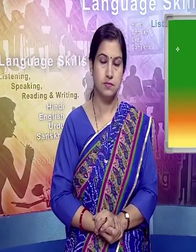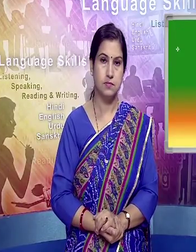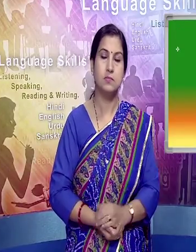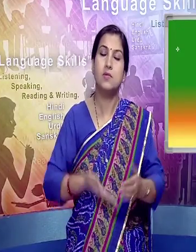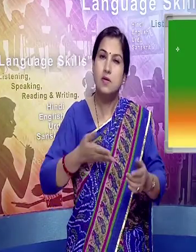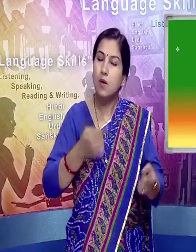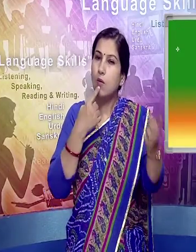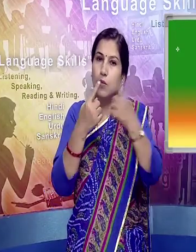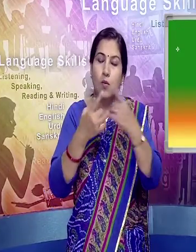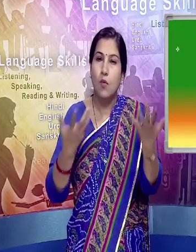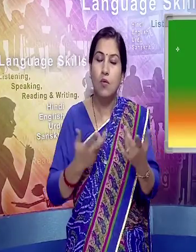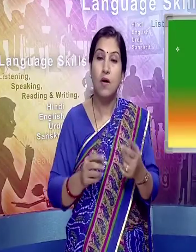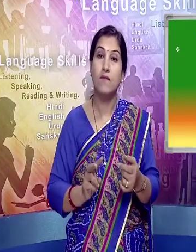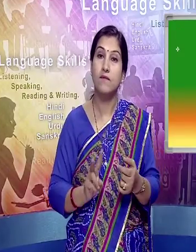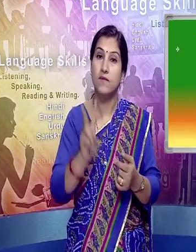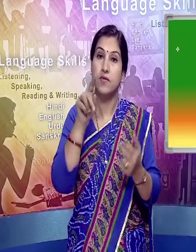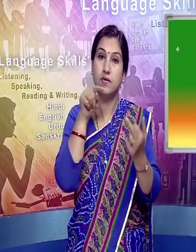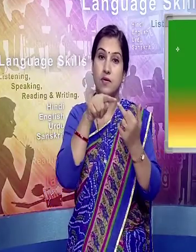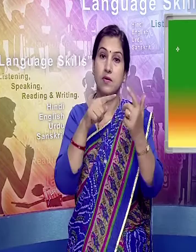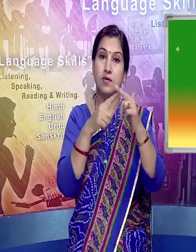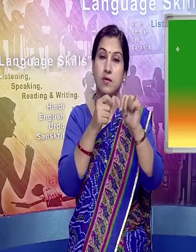Now we will talk about vitamins.